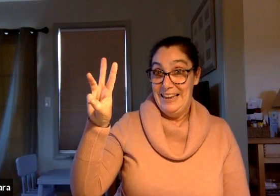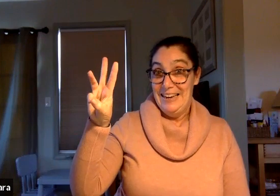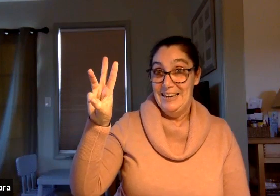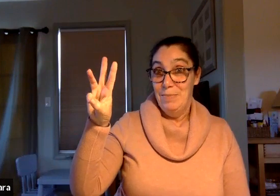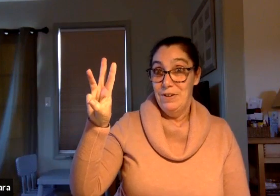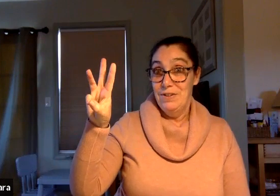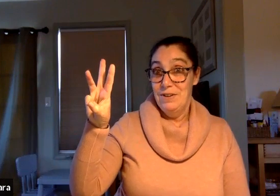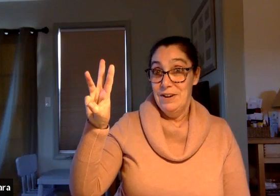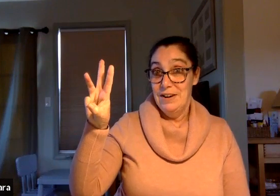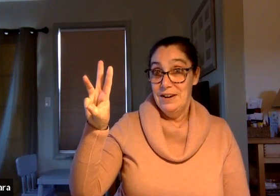W,